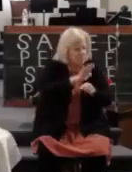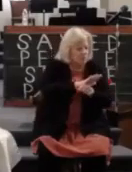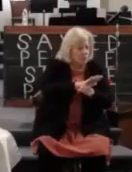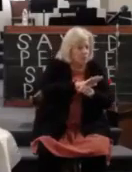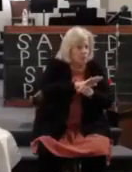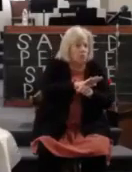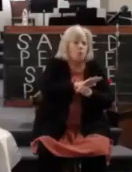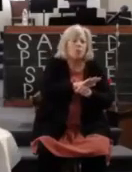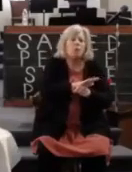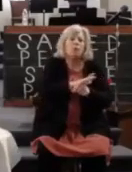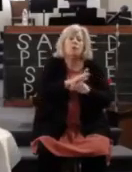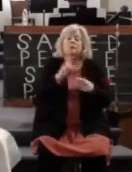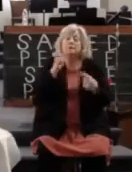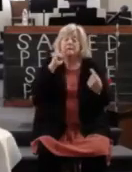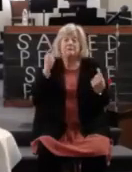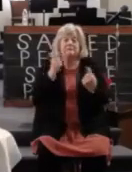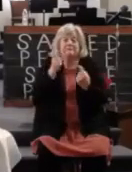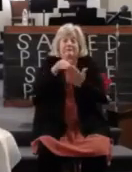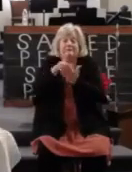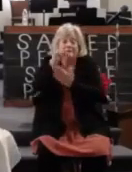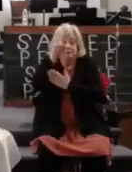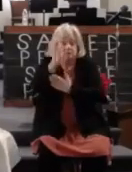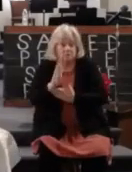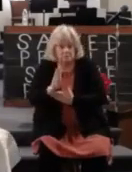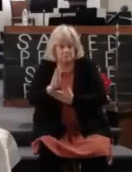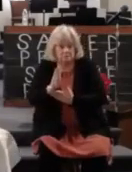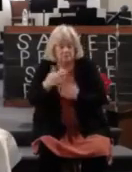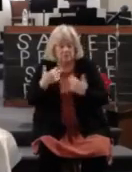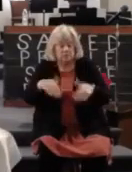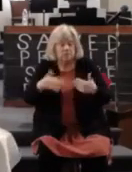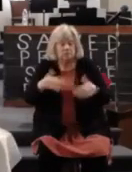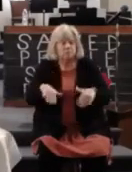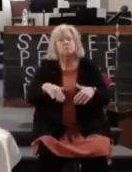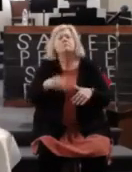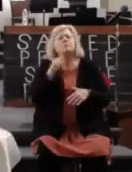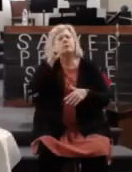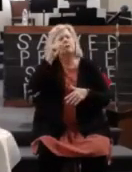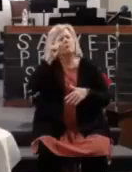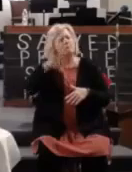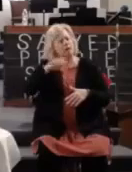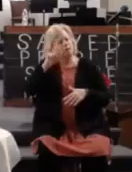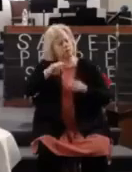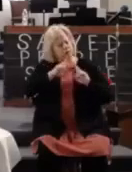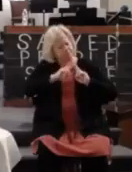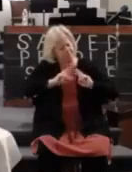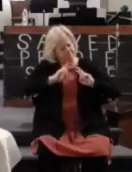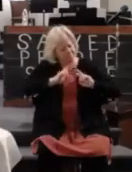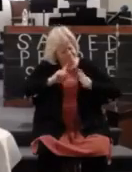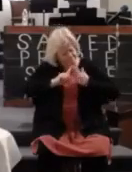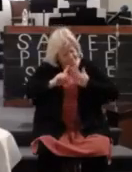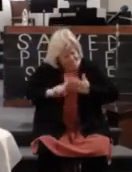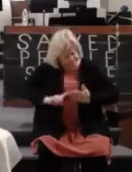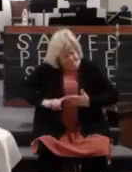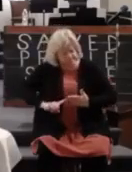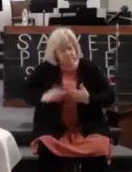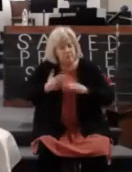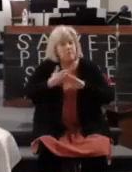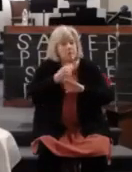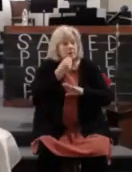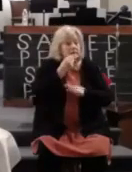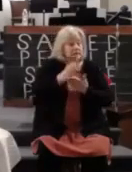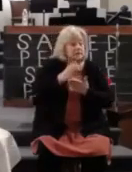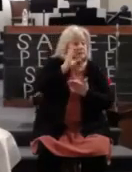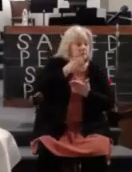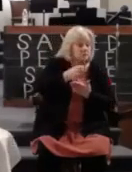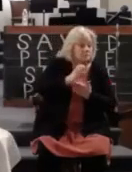against the body and the blood of the Lord. A man ought to examine himself before he eats of the bread and drinks